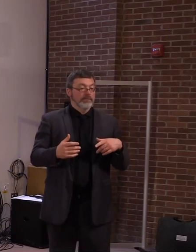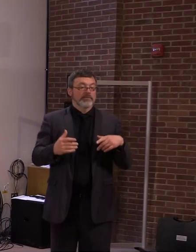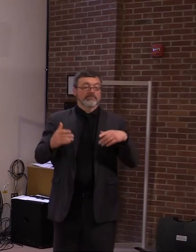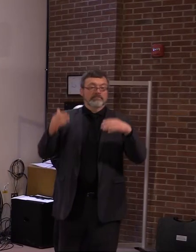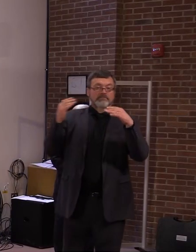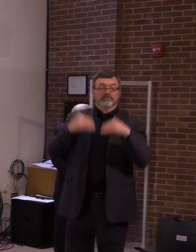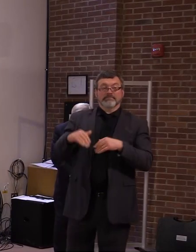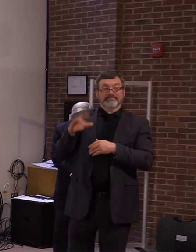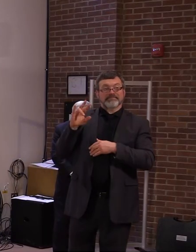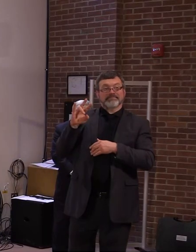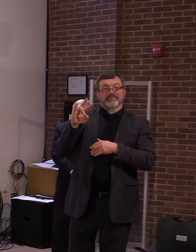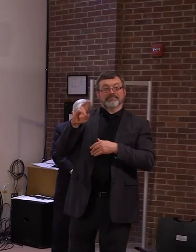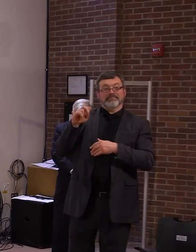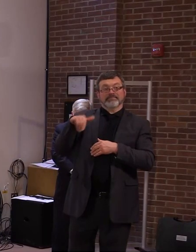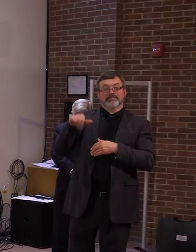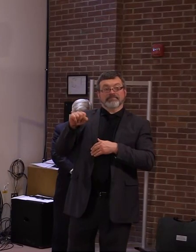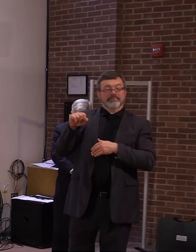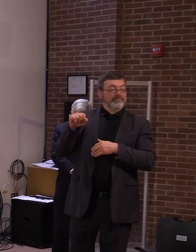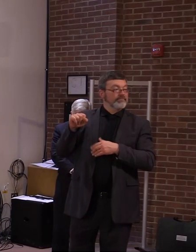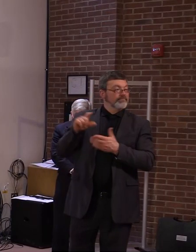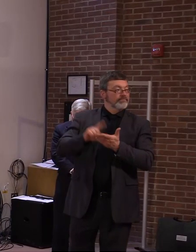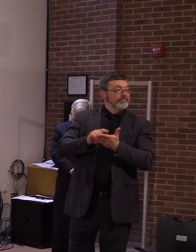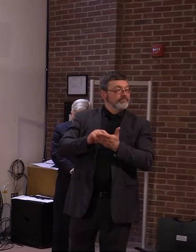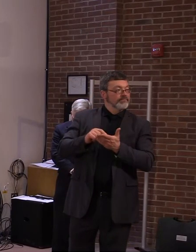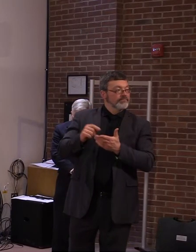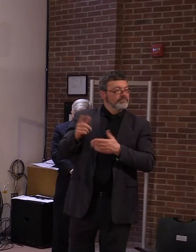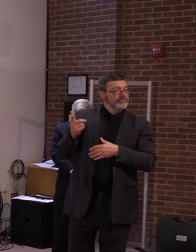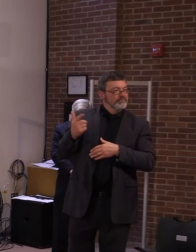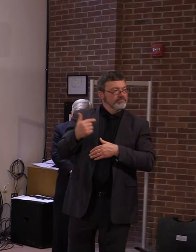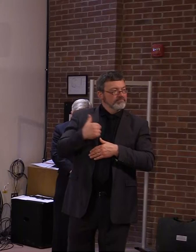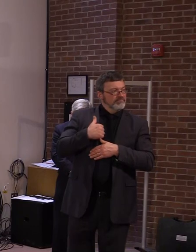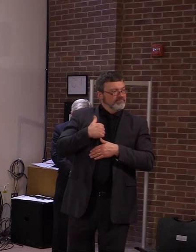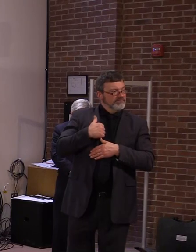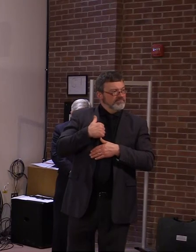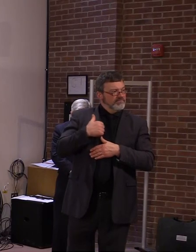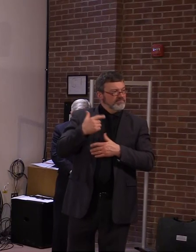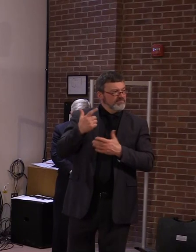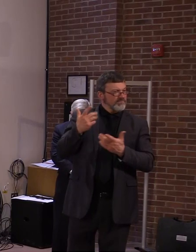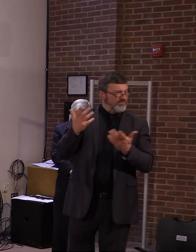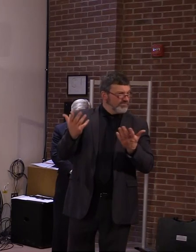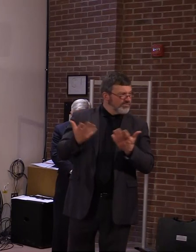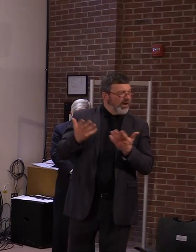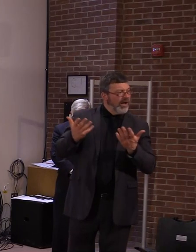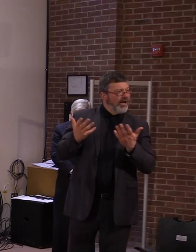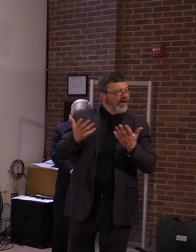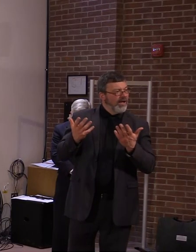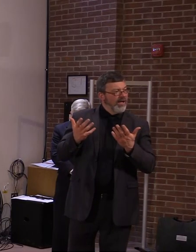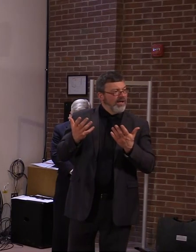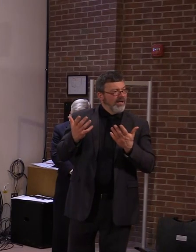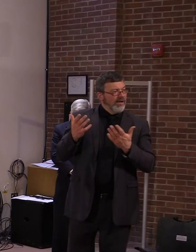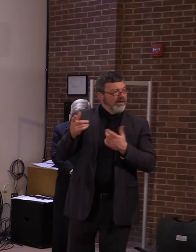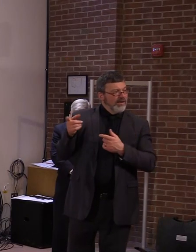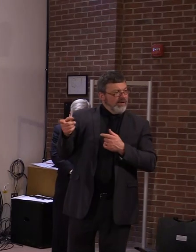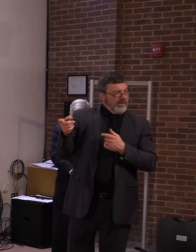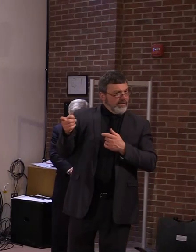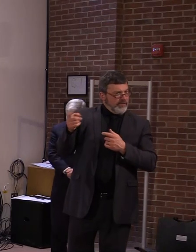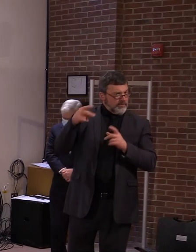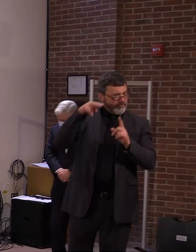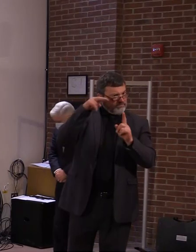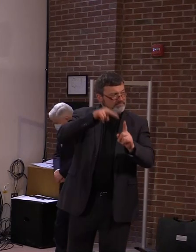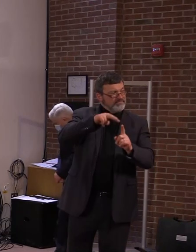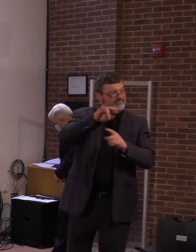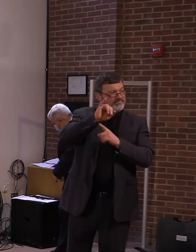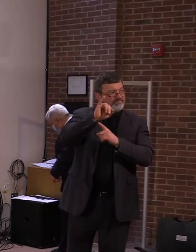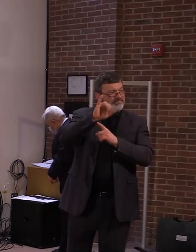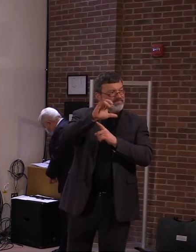Hi, my first question is, do we have any sense of, as of today, how many open or available ICU beds we have around the